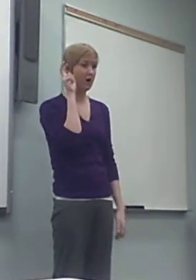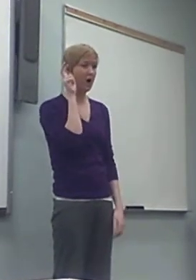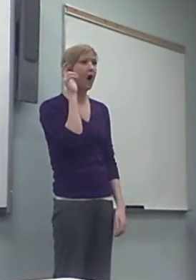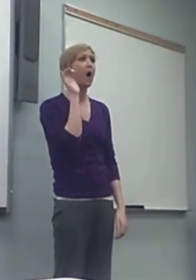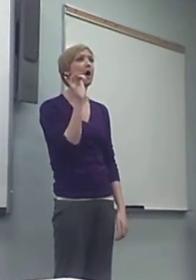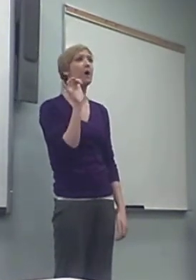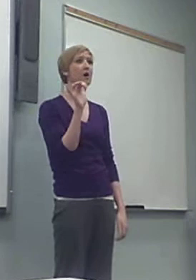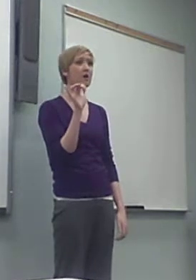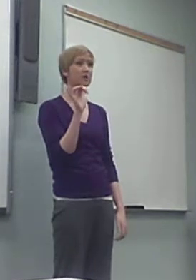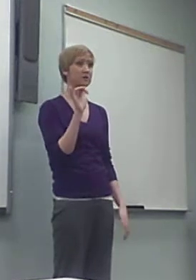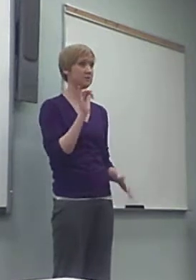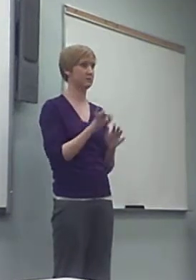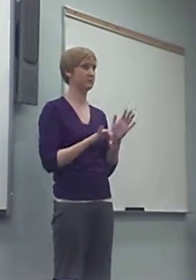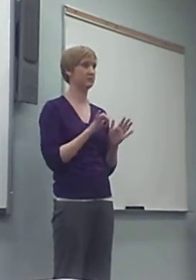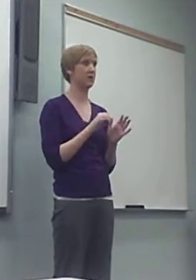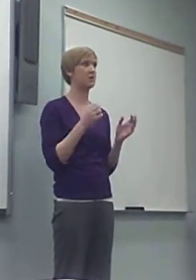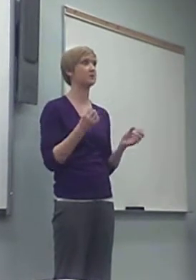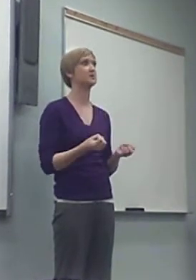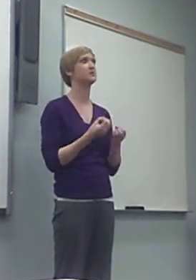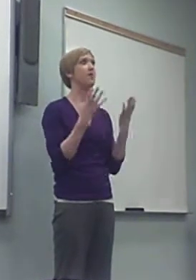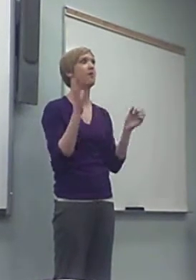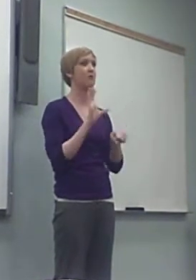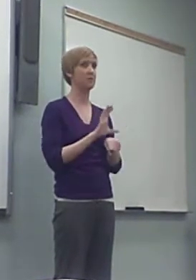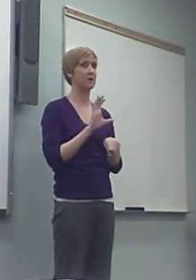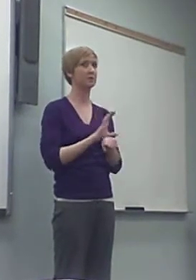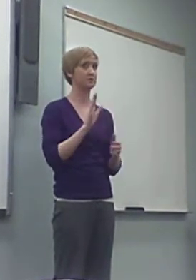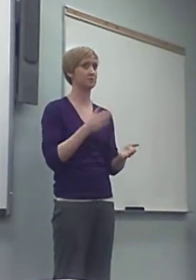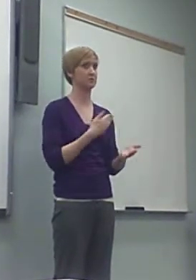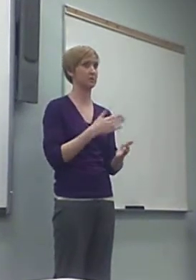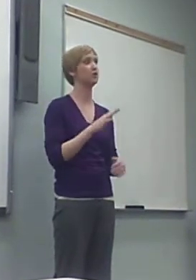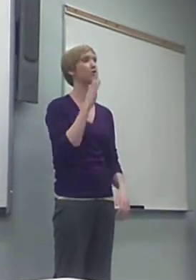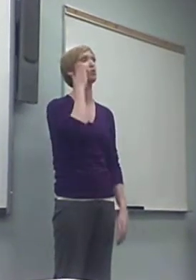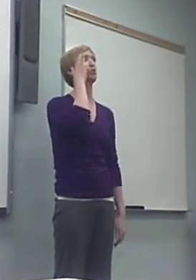just rampant with all kinds of church songs. You will most likely find something available on YouTube.